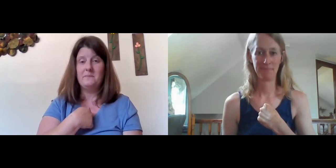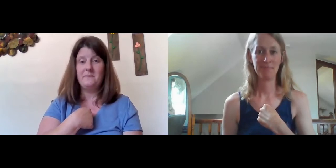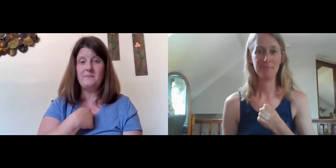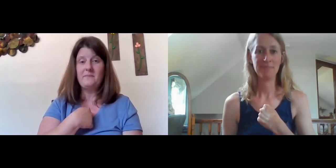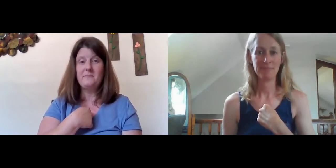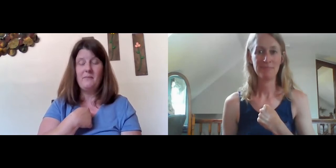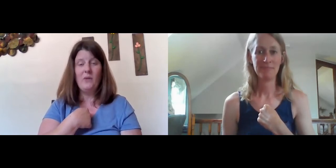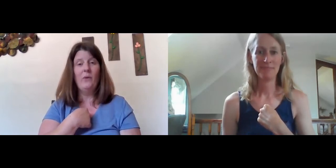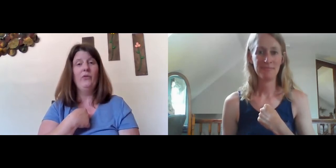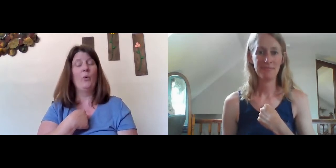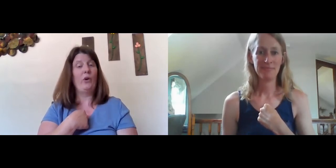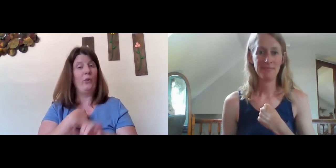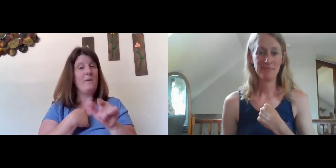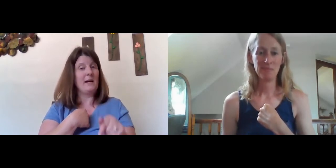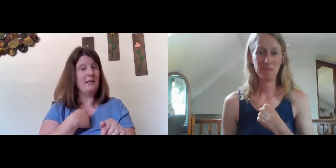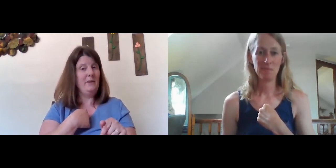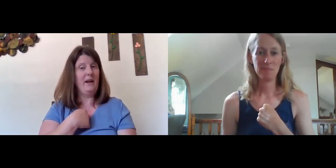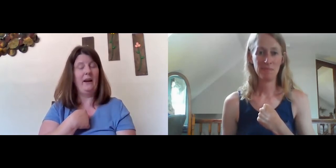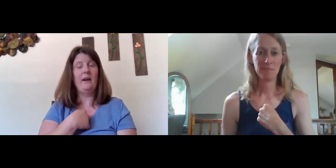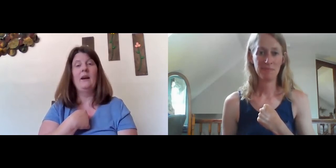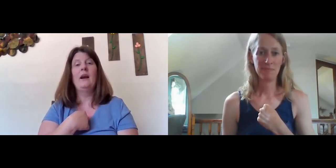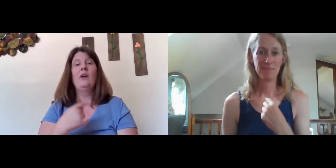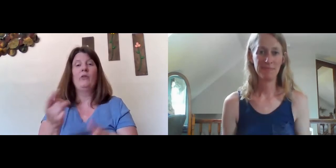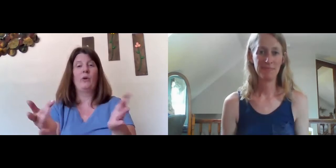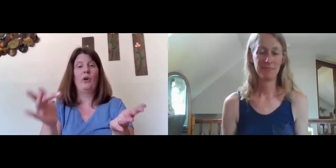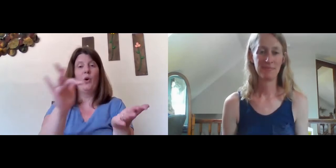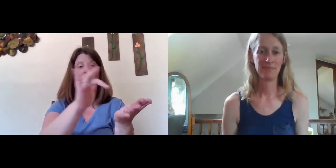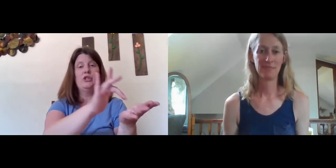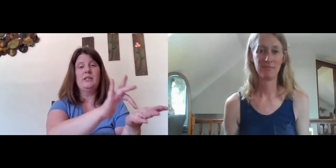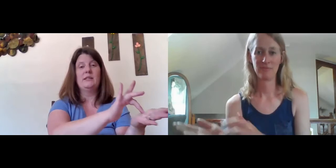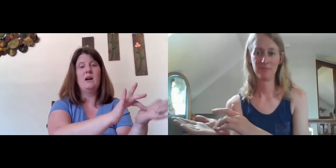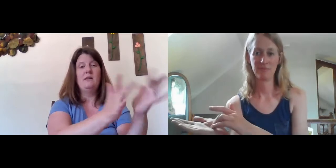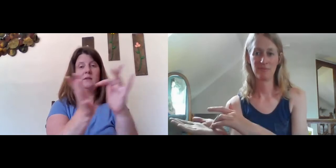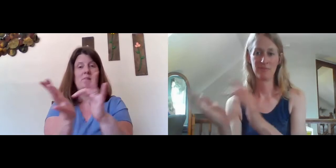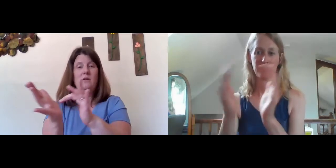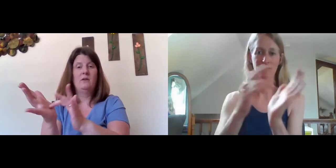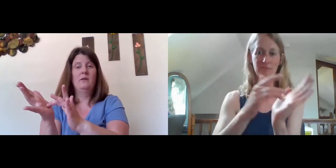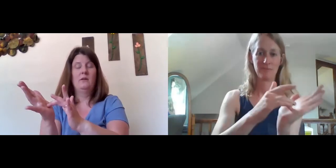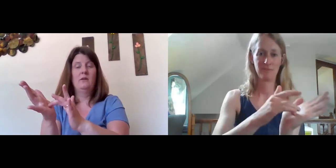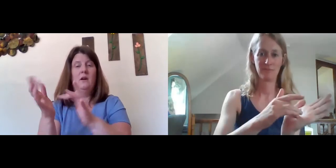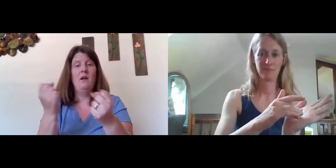me. So we're going to go back to the beginning. We're going to go, Jesus